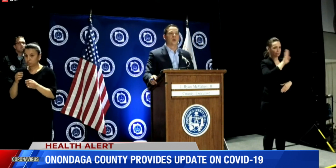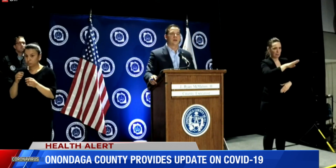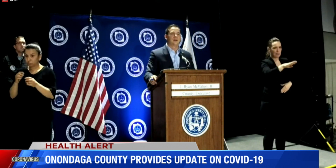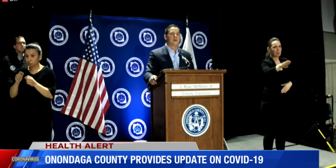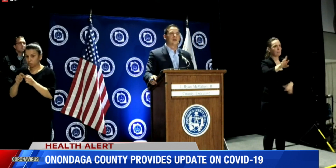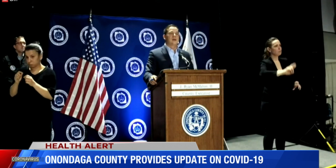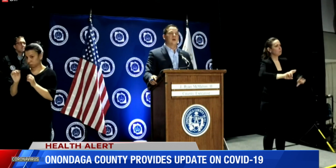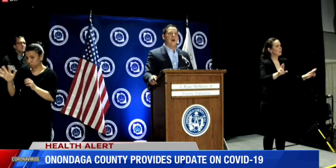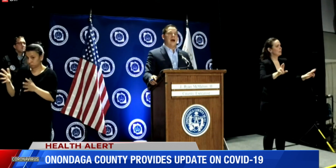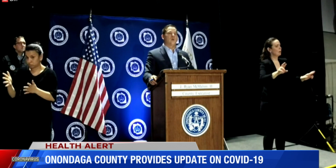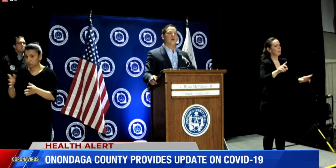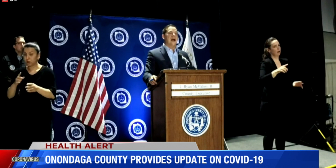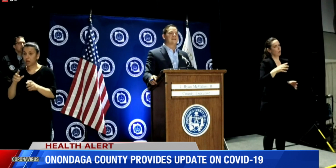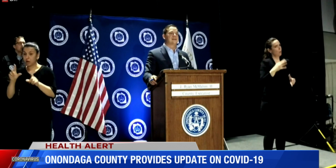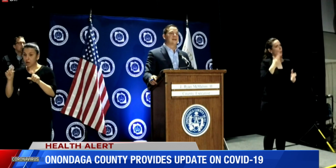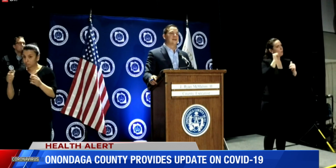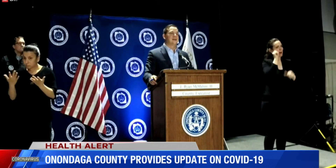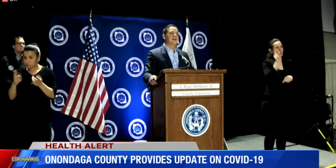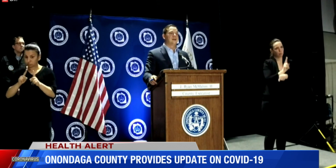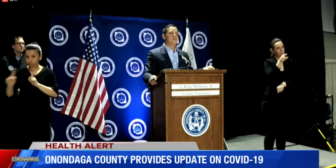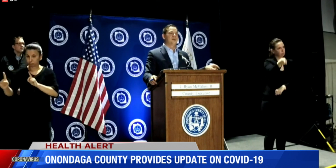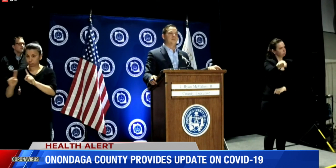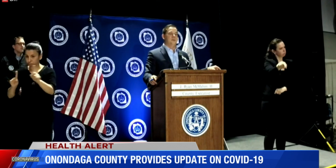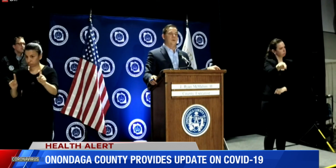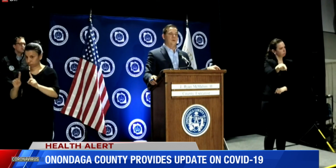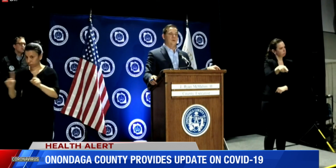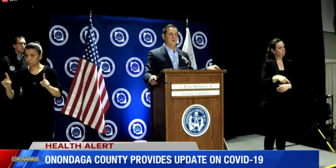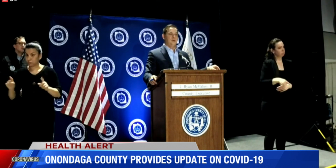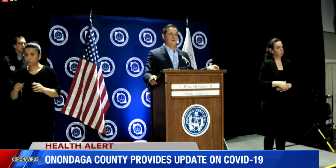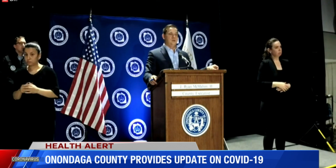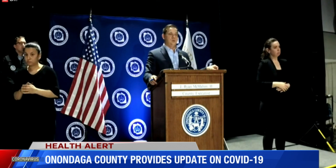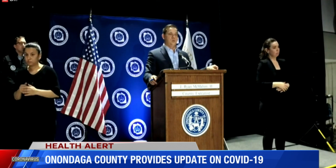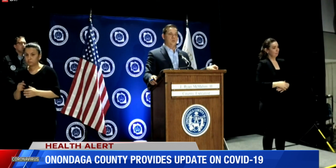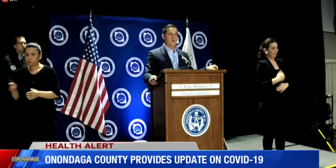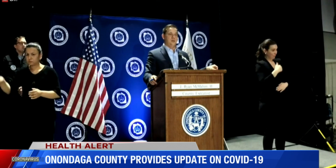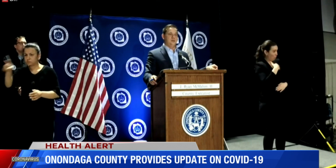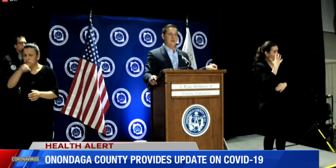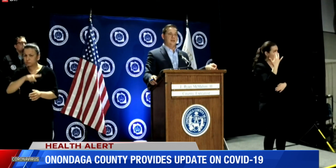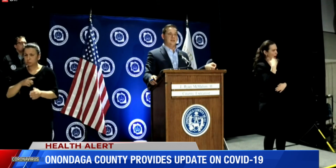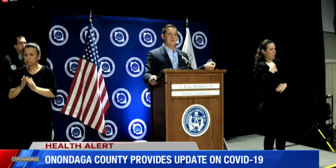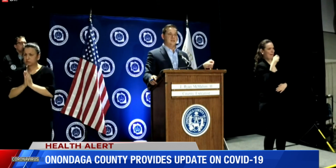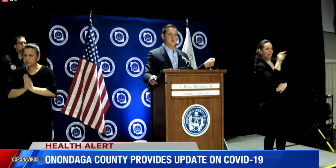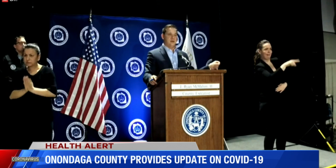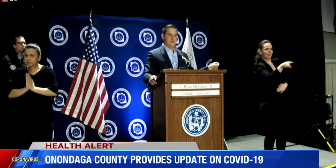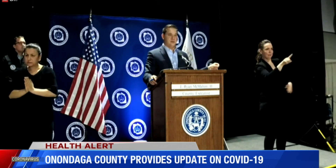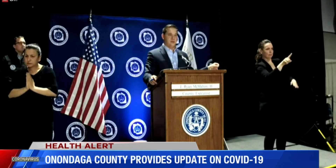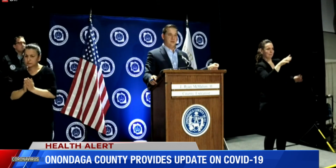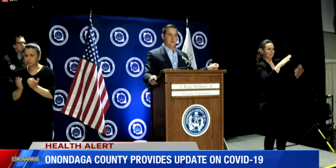we're doing and why we're asking people to take this